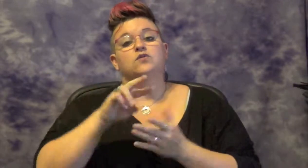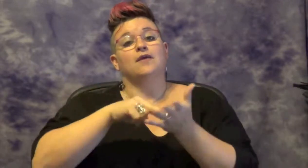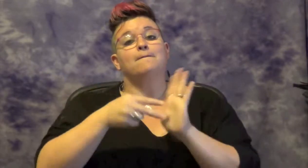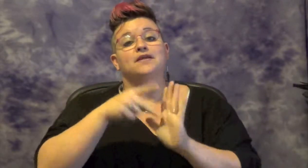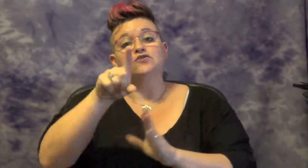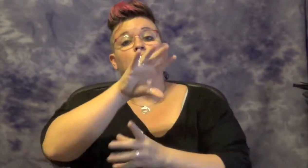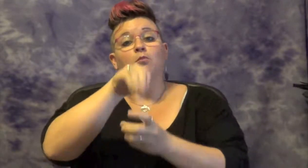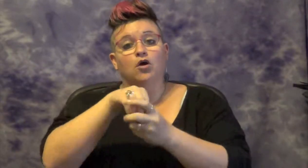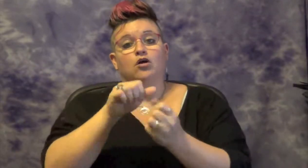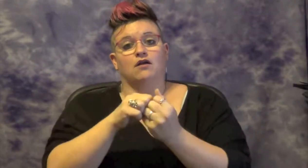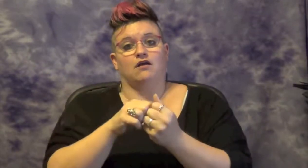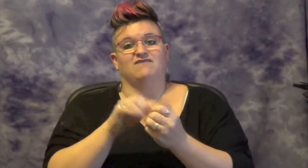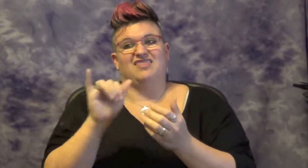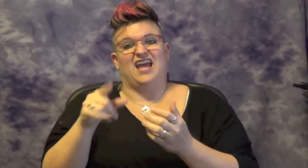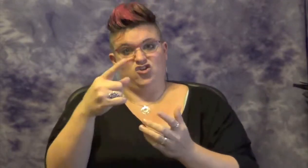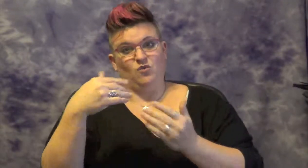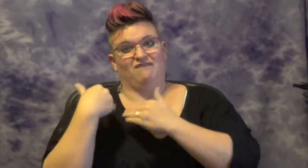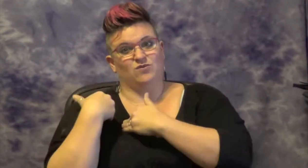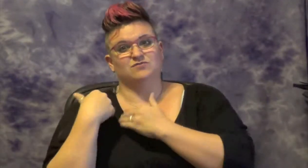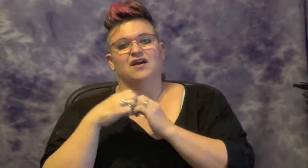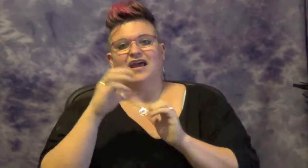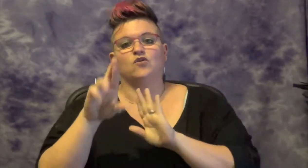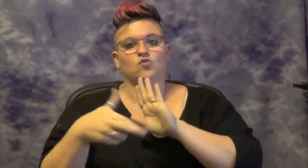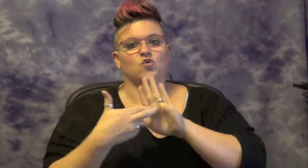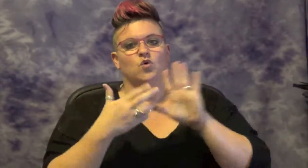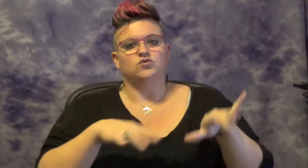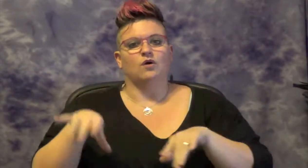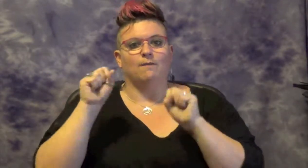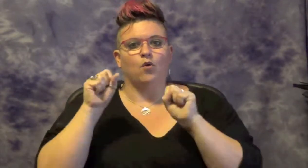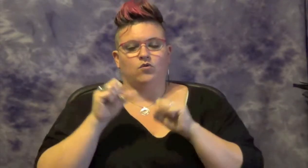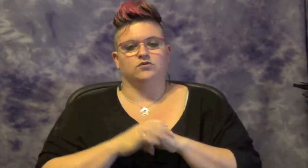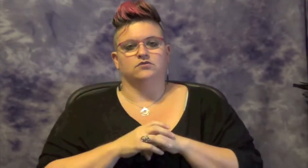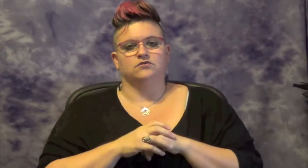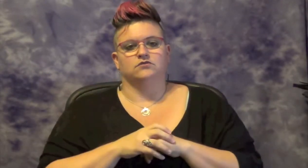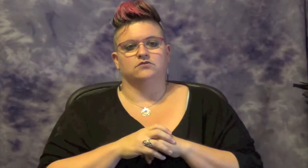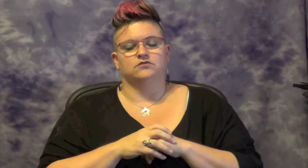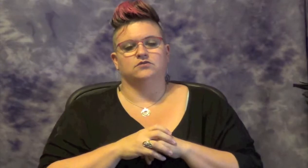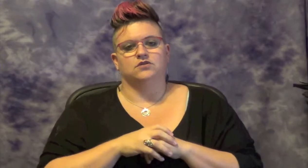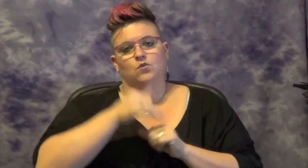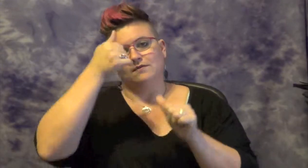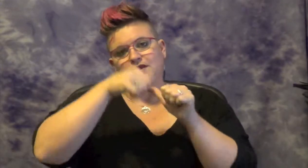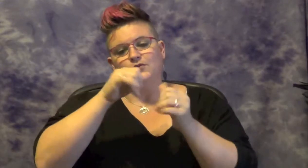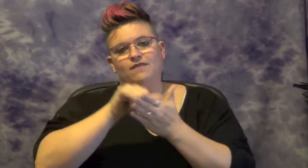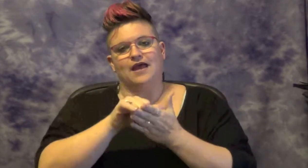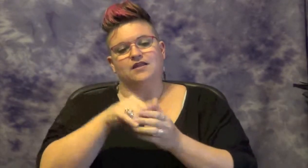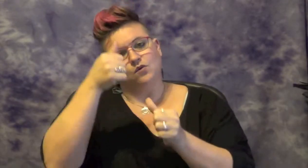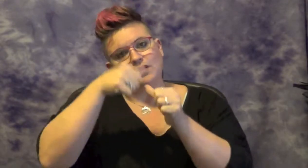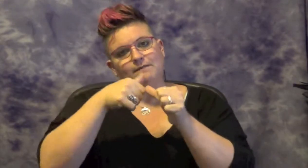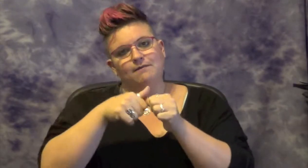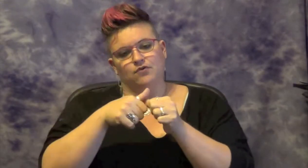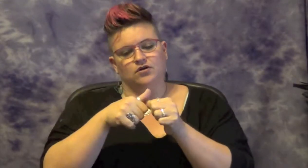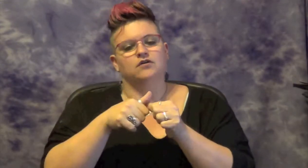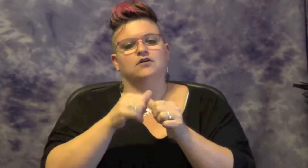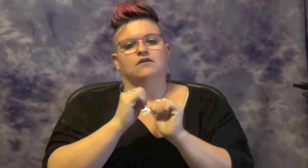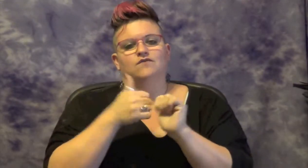and a part of the deaf community now, and you have a responsibility to uphold. And remember that,